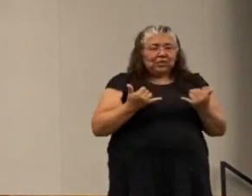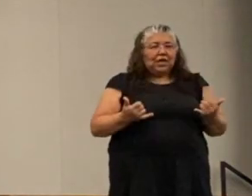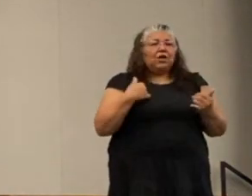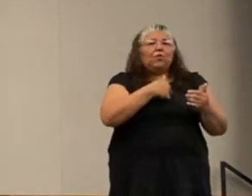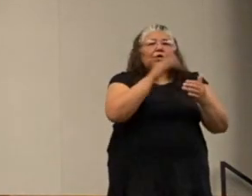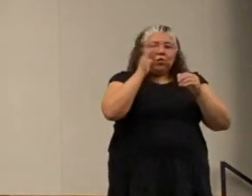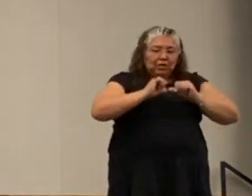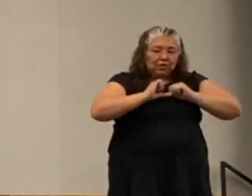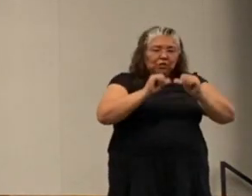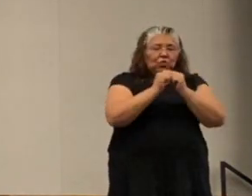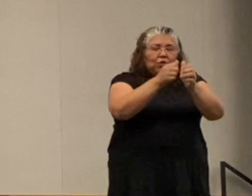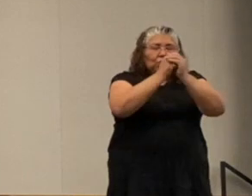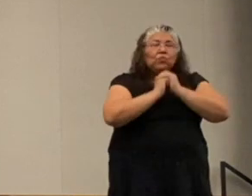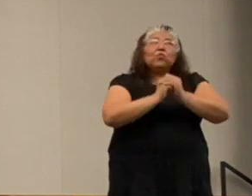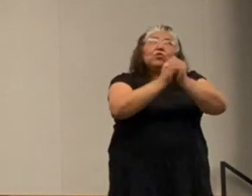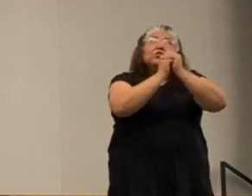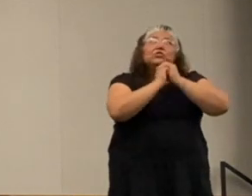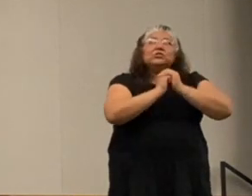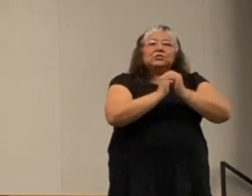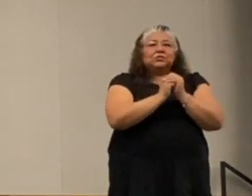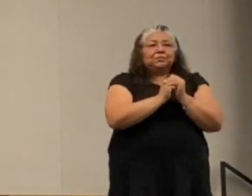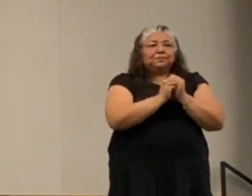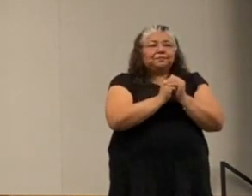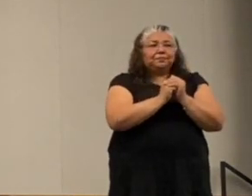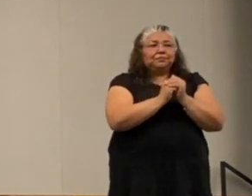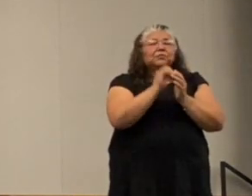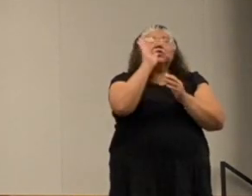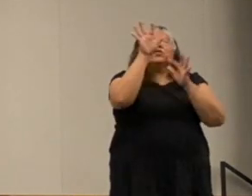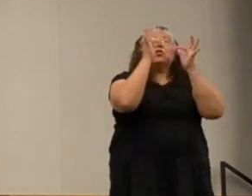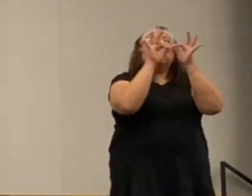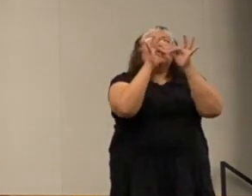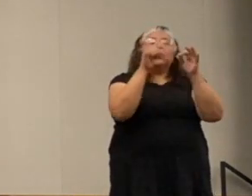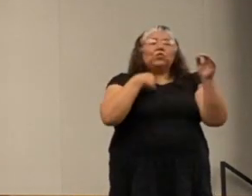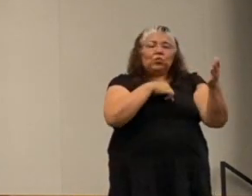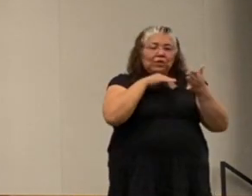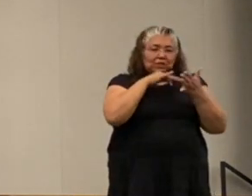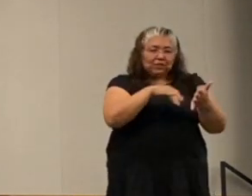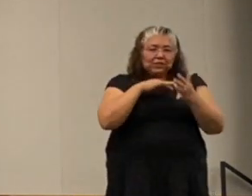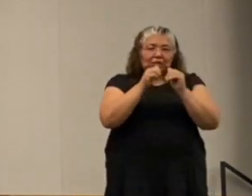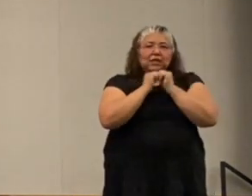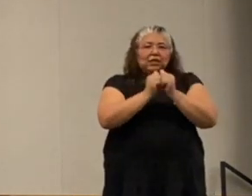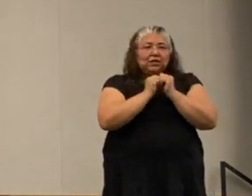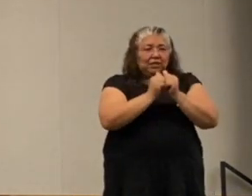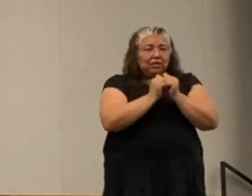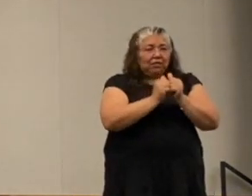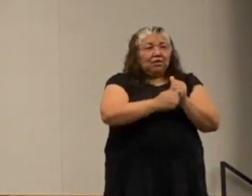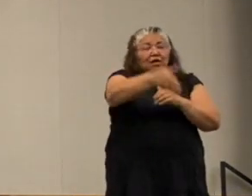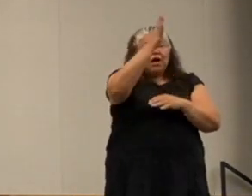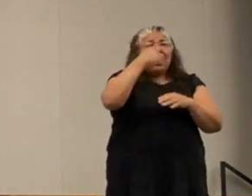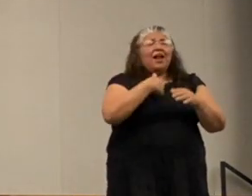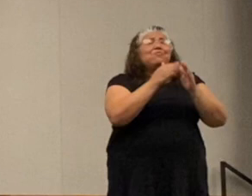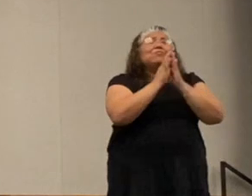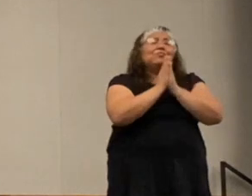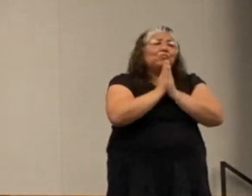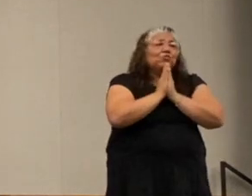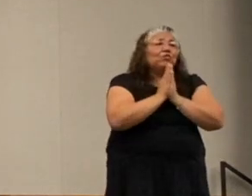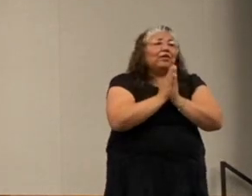continue on in our worship in your word as we study it together. And Father, I pray God